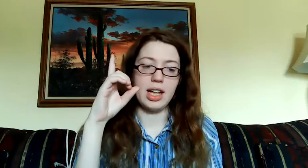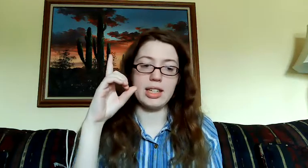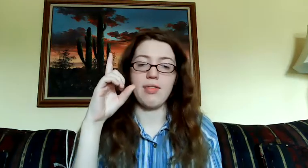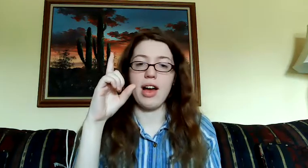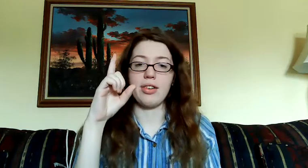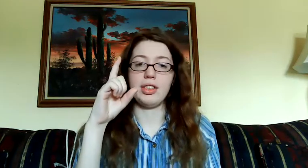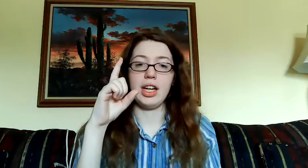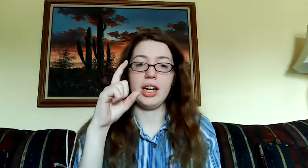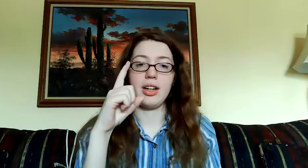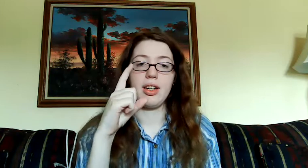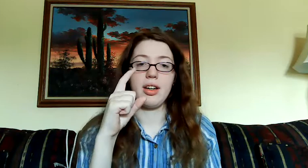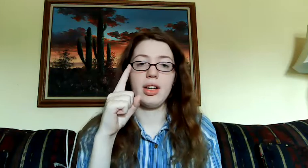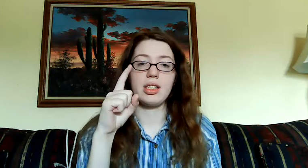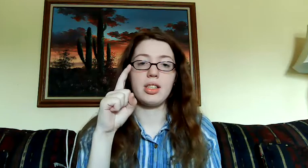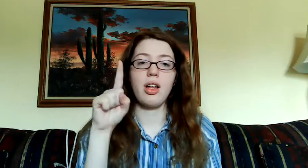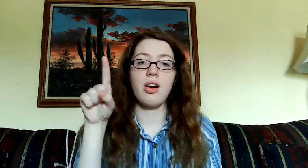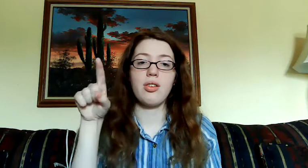classifier D. When it's closed,